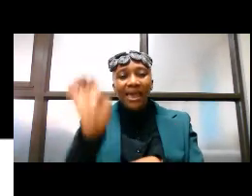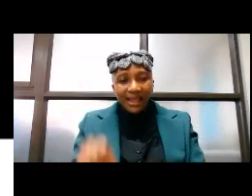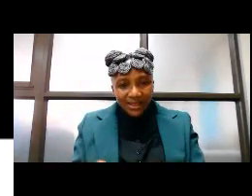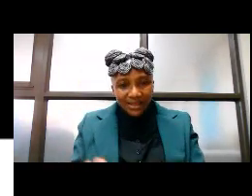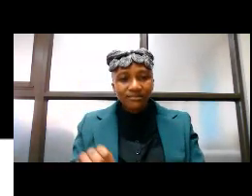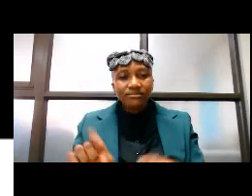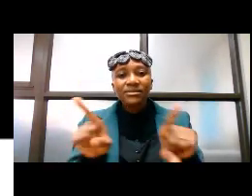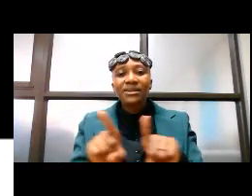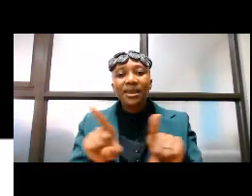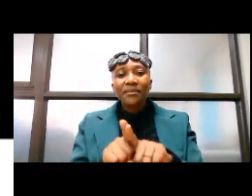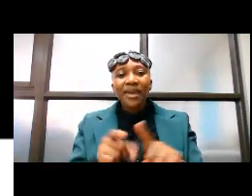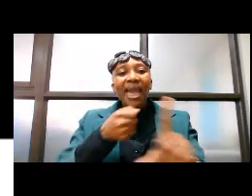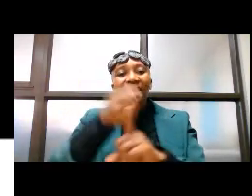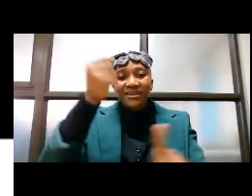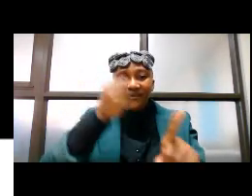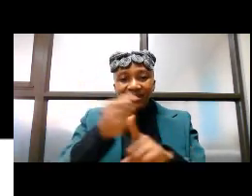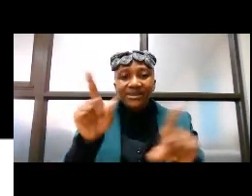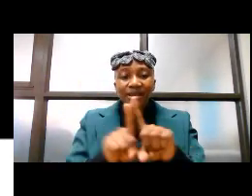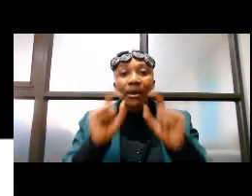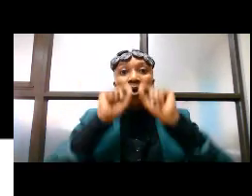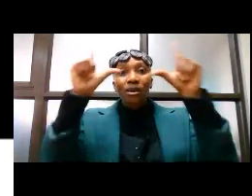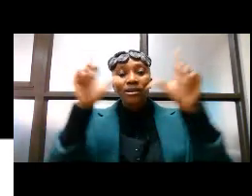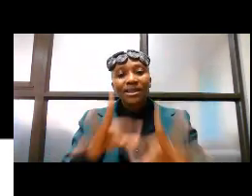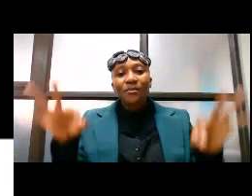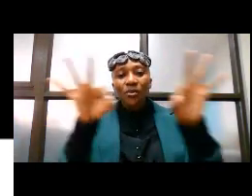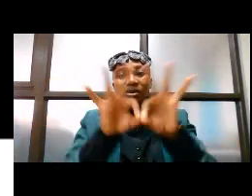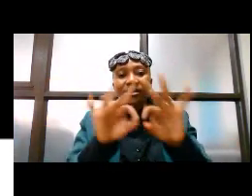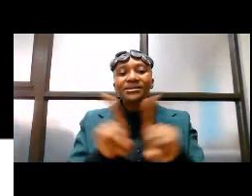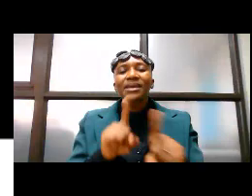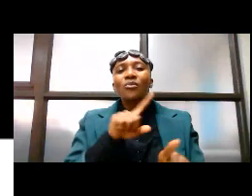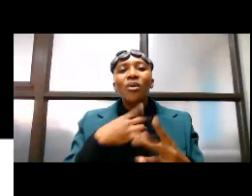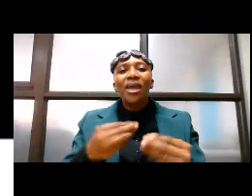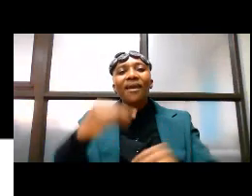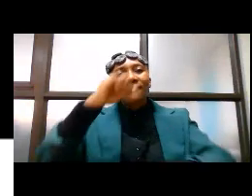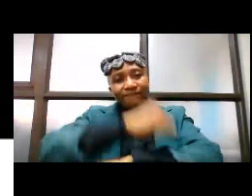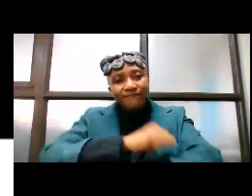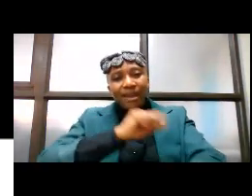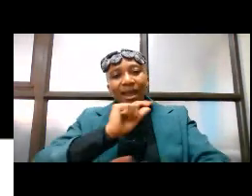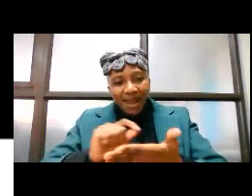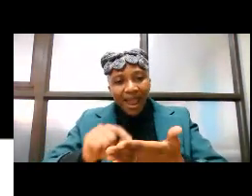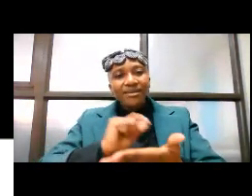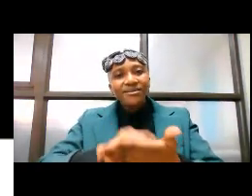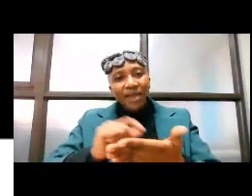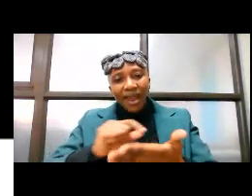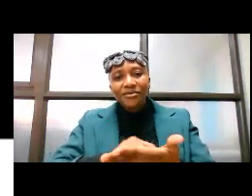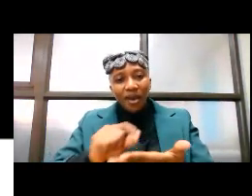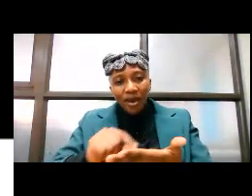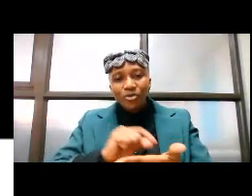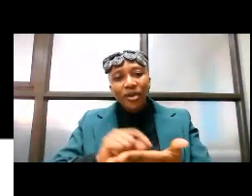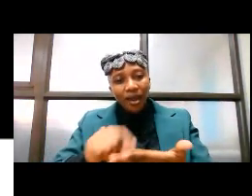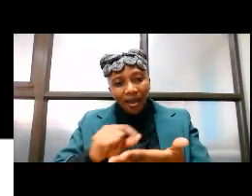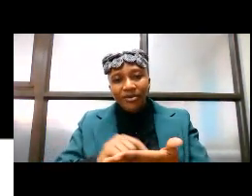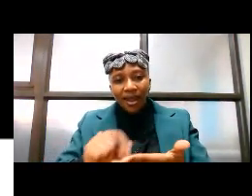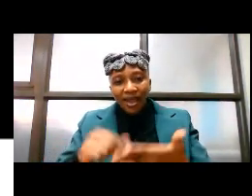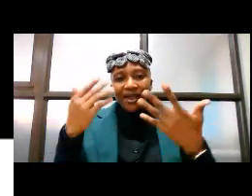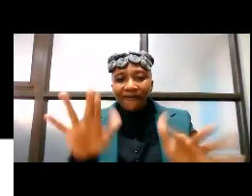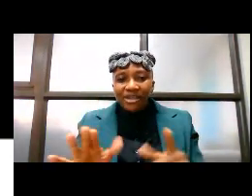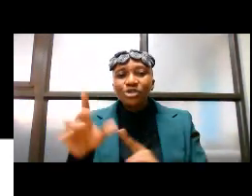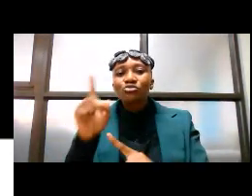And we have our learners write letters to the press, talking about the condition of pavements in our